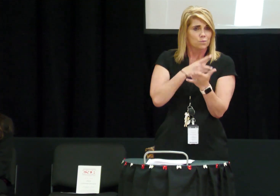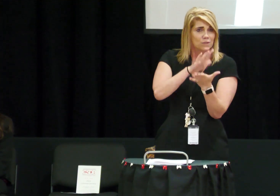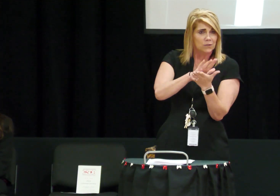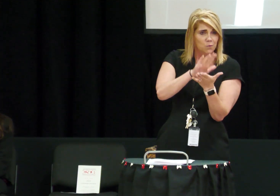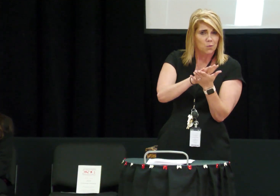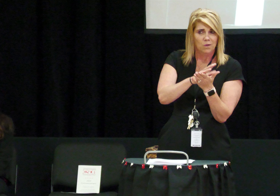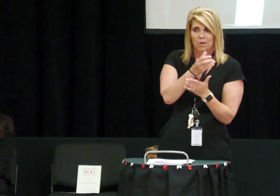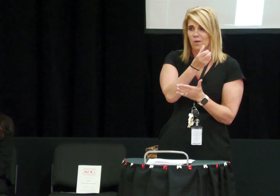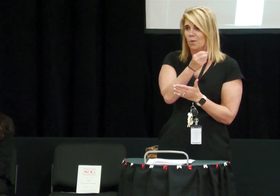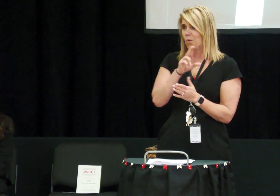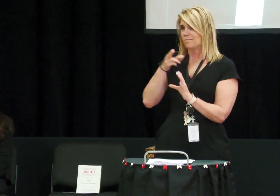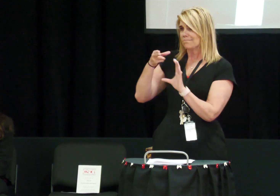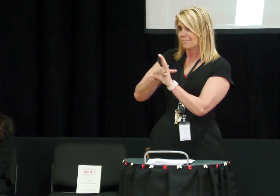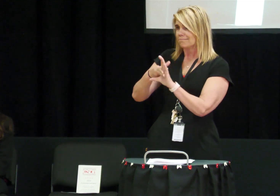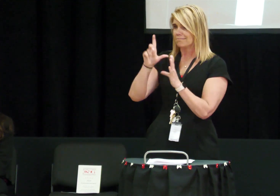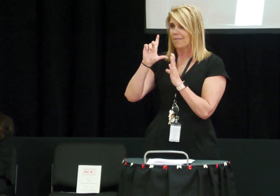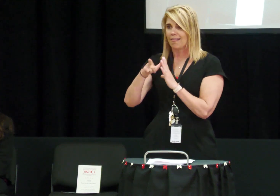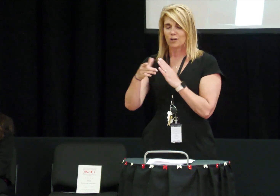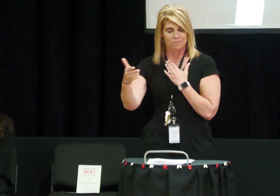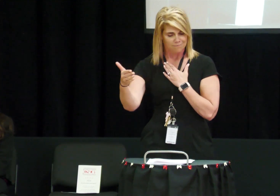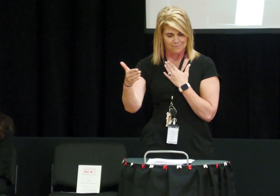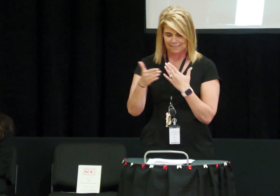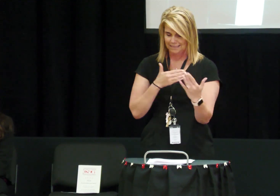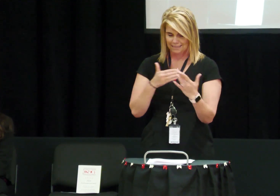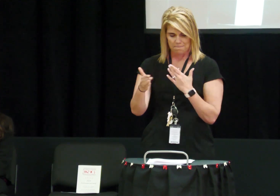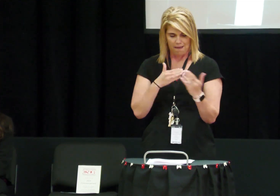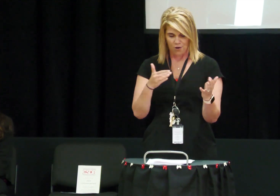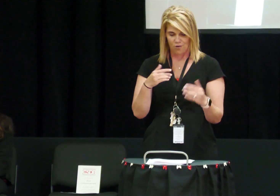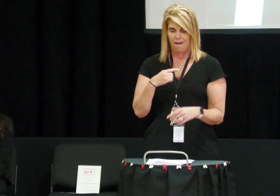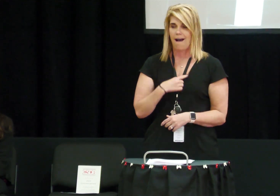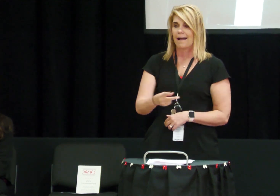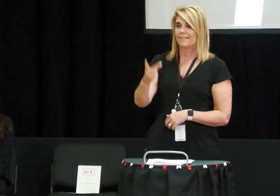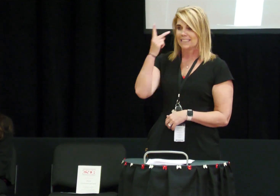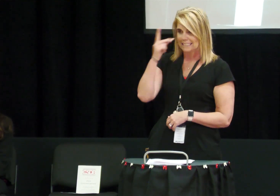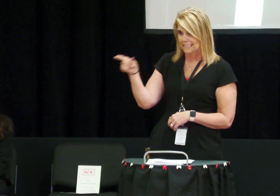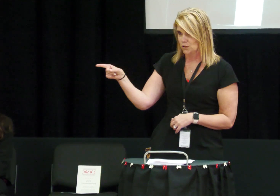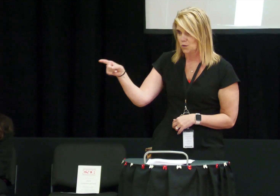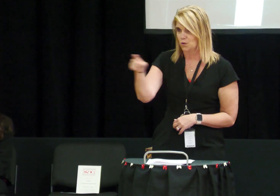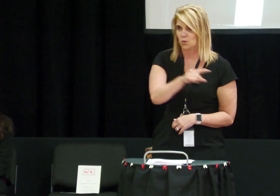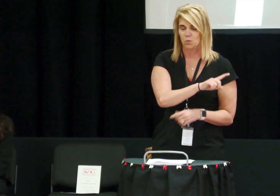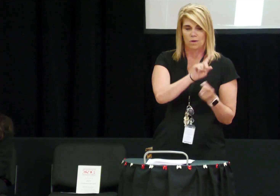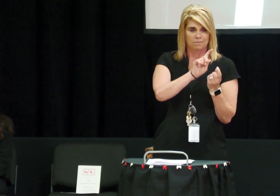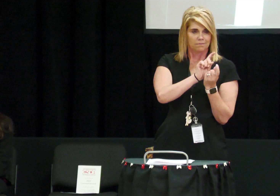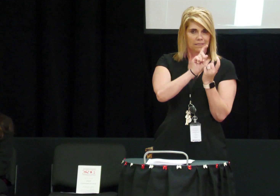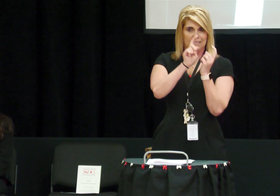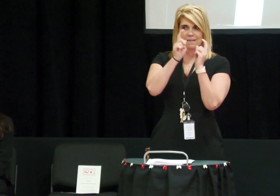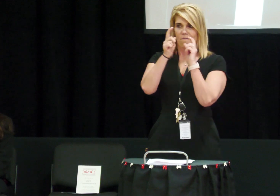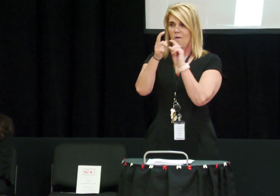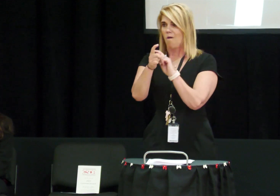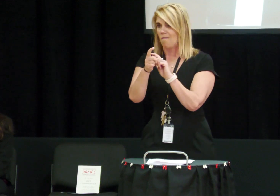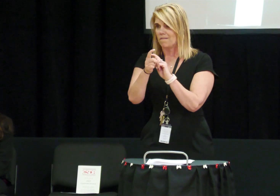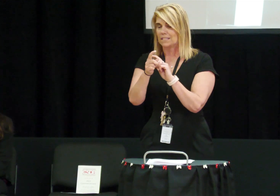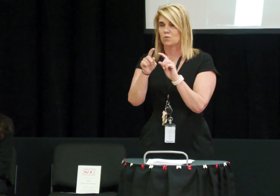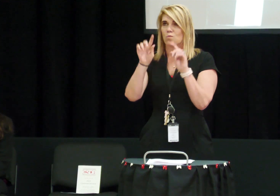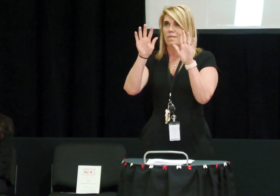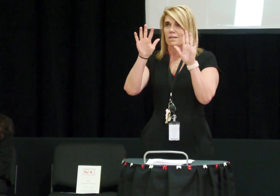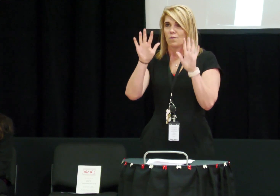But regardless if you started here at the beginning or later, I have seen each of you